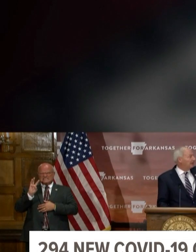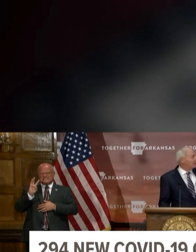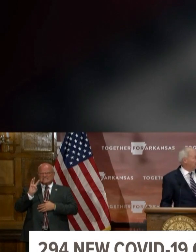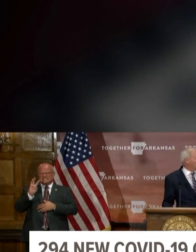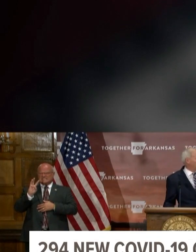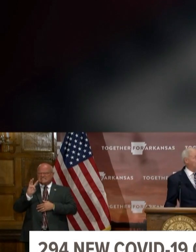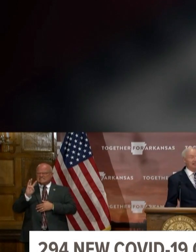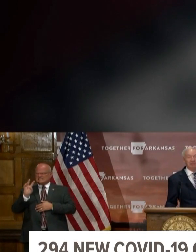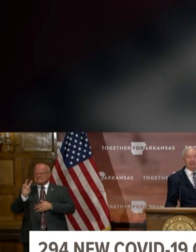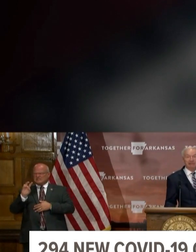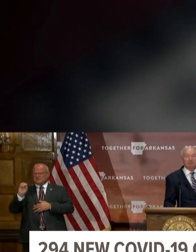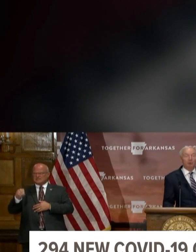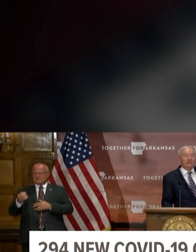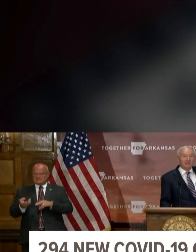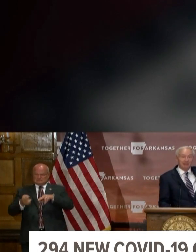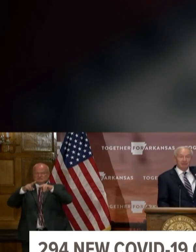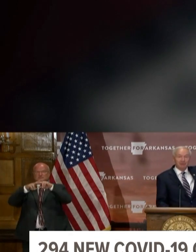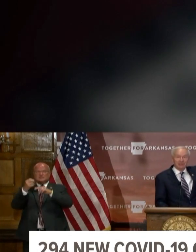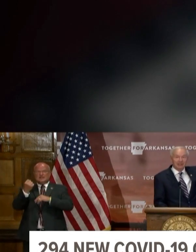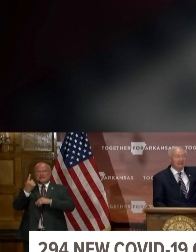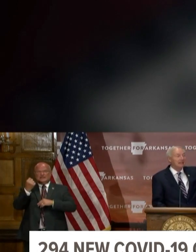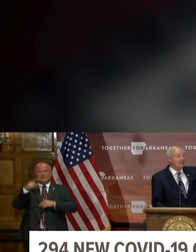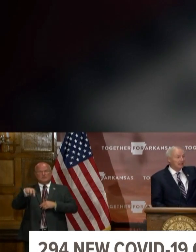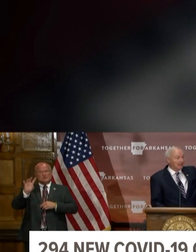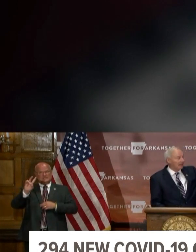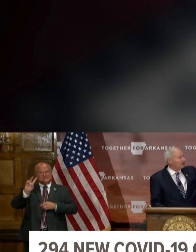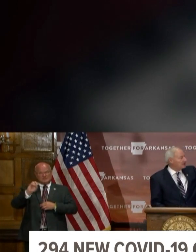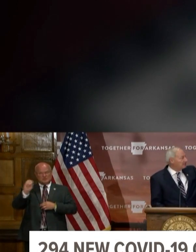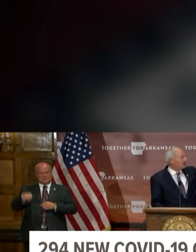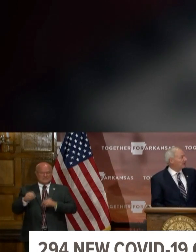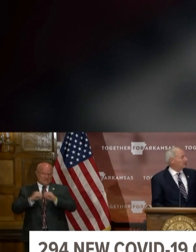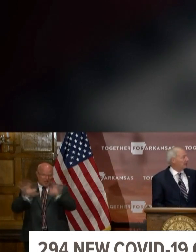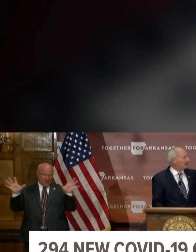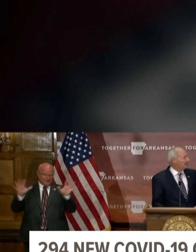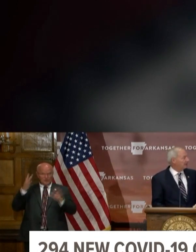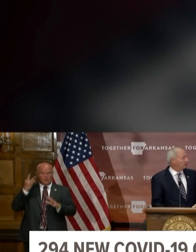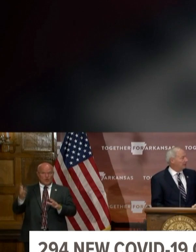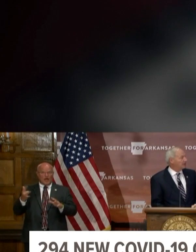7% range. It's kicked up to 11.7%,